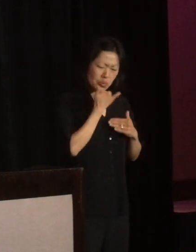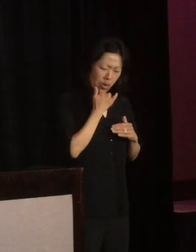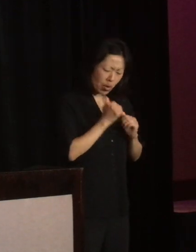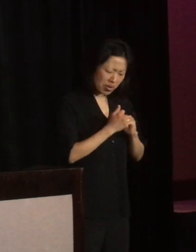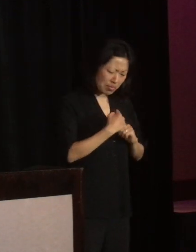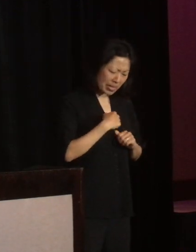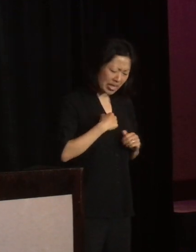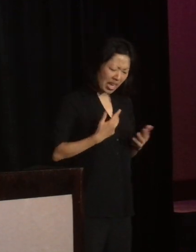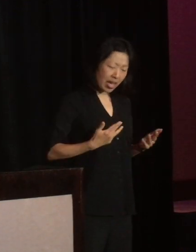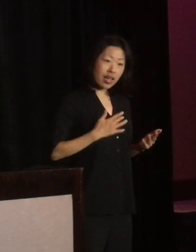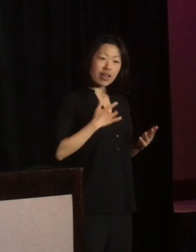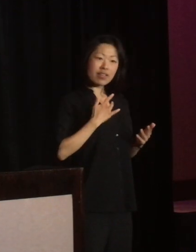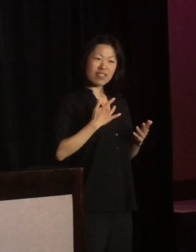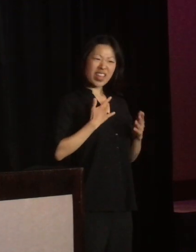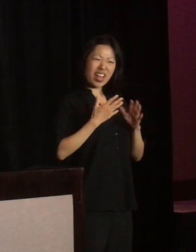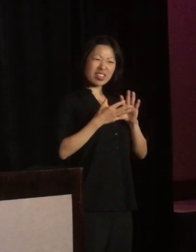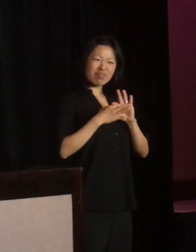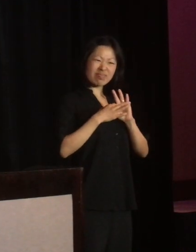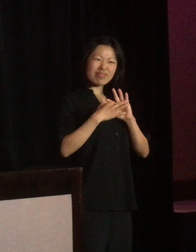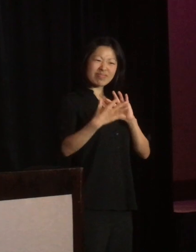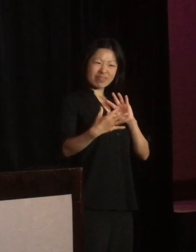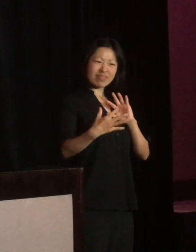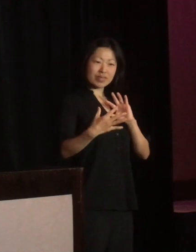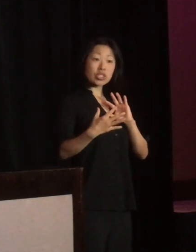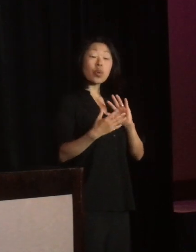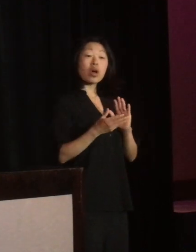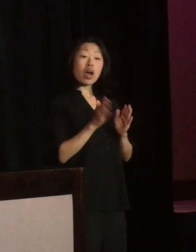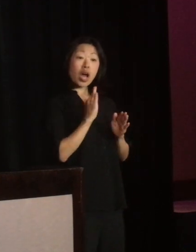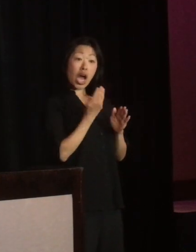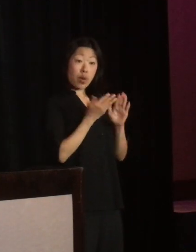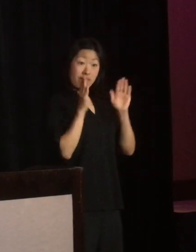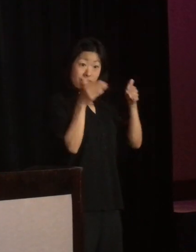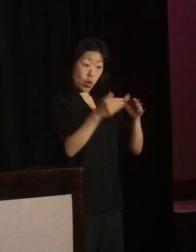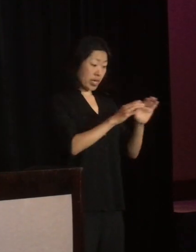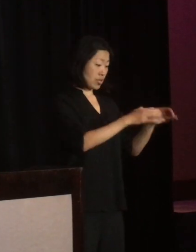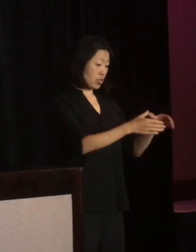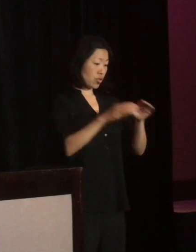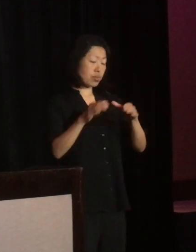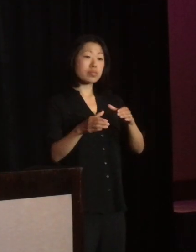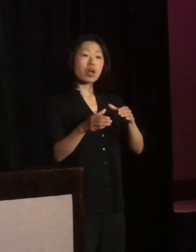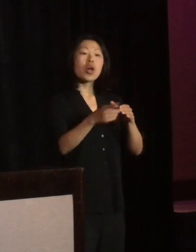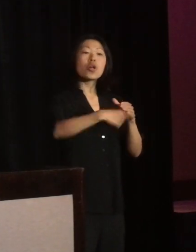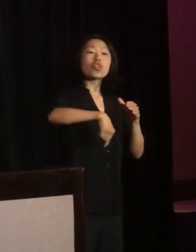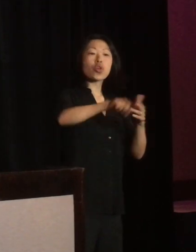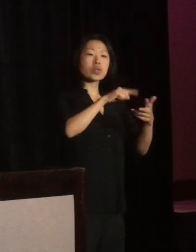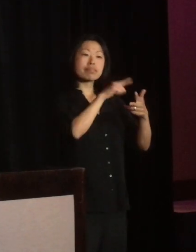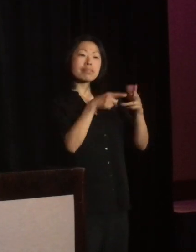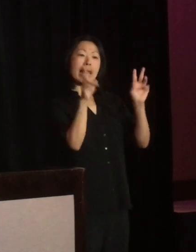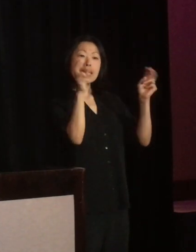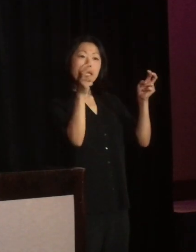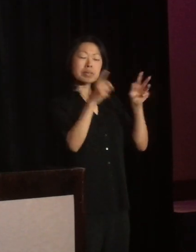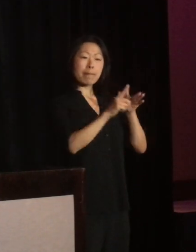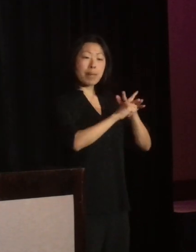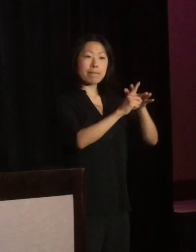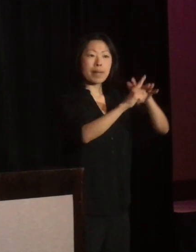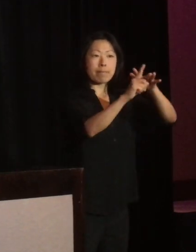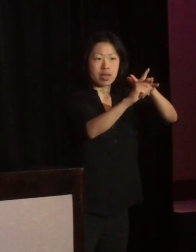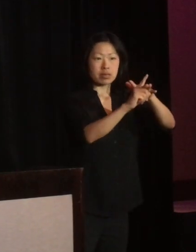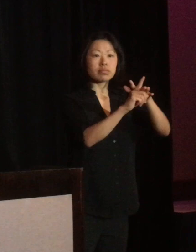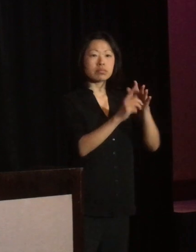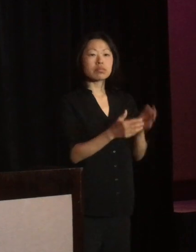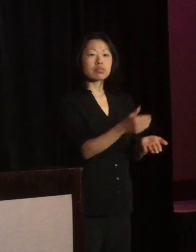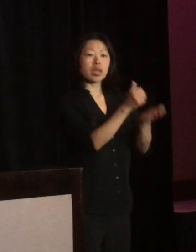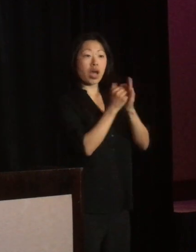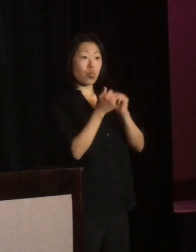So those are some of the themes that came out of the focus groups that helped to guide some of the questions that went into the survey that we put together.